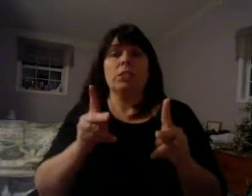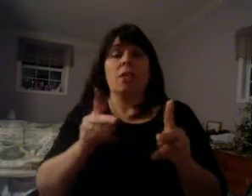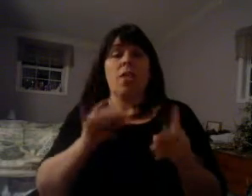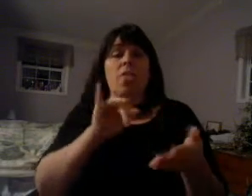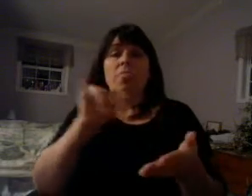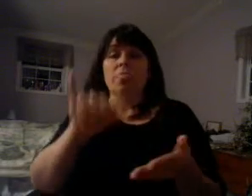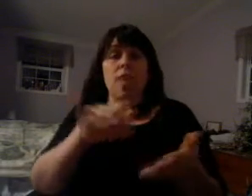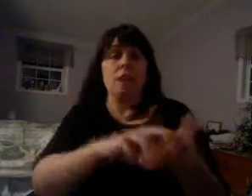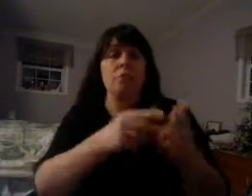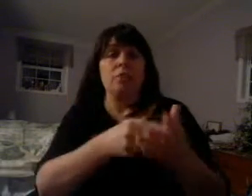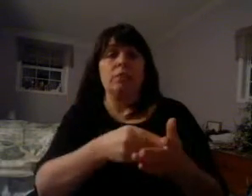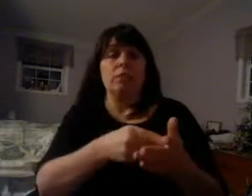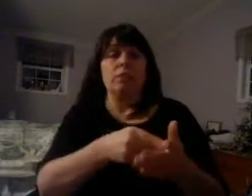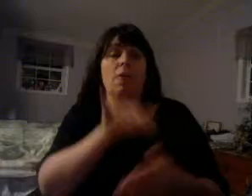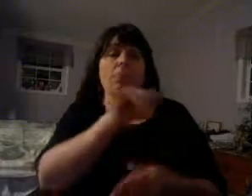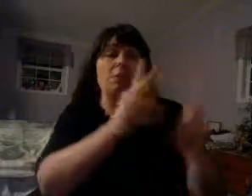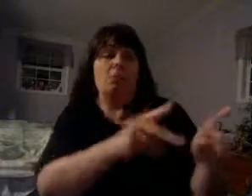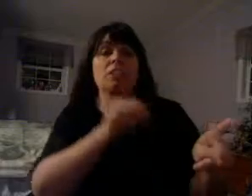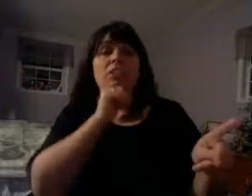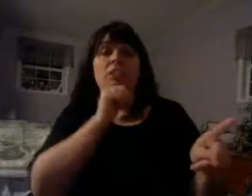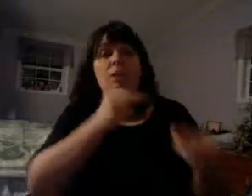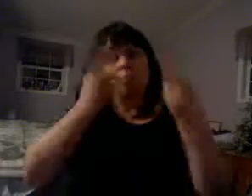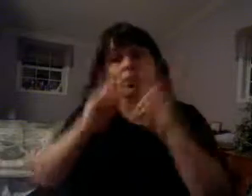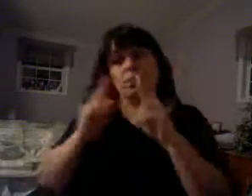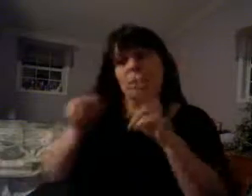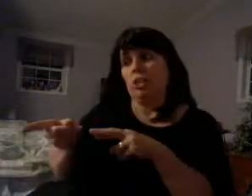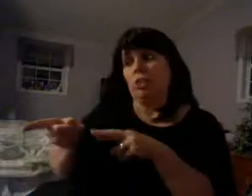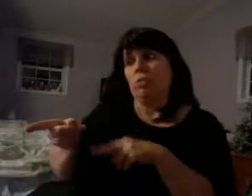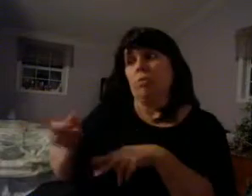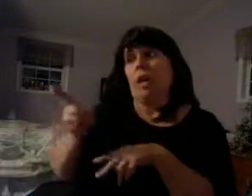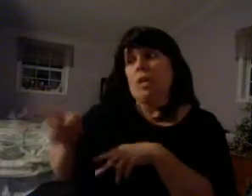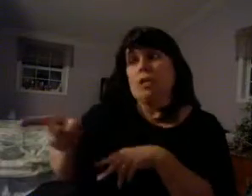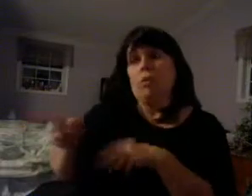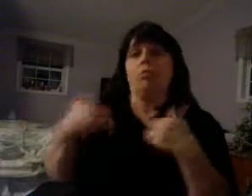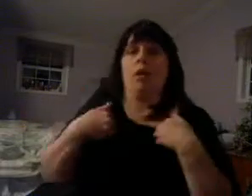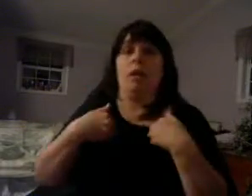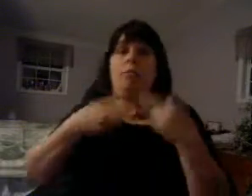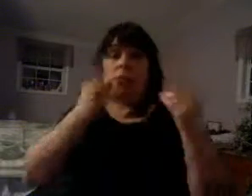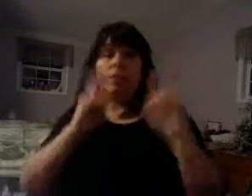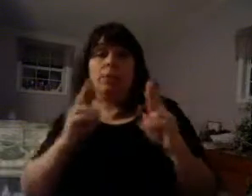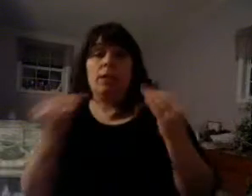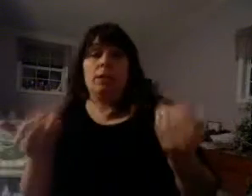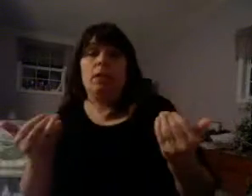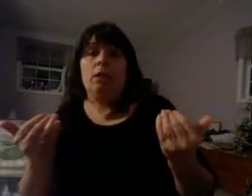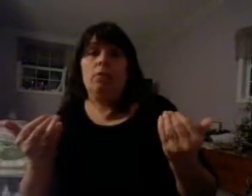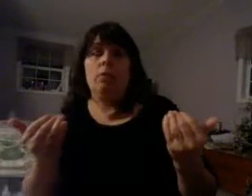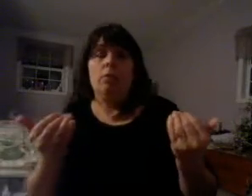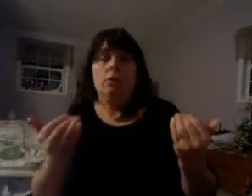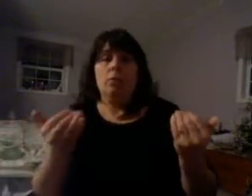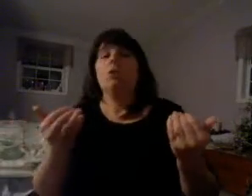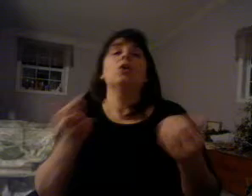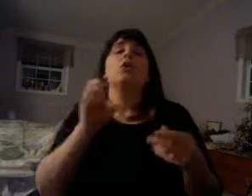fully accepted, as a reason to kill. What we have then is a culture, a rhetoric, and a vocabulary of